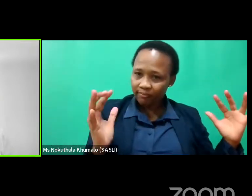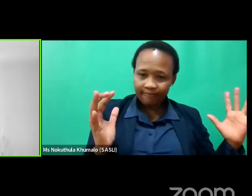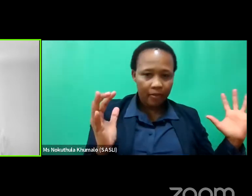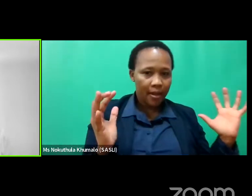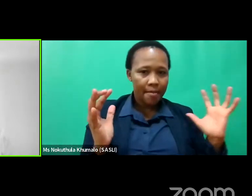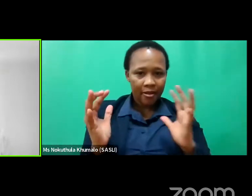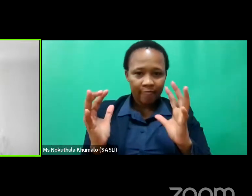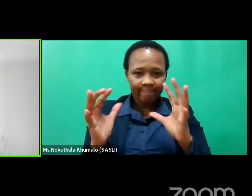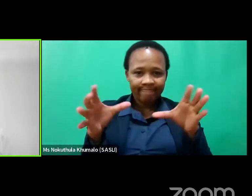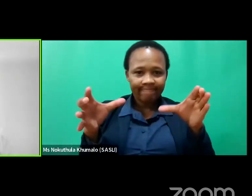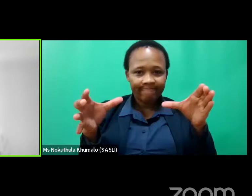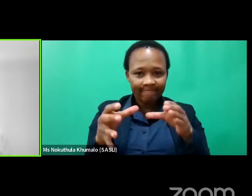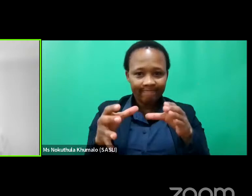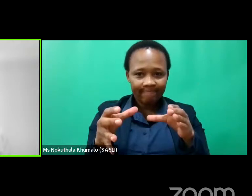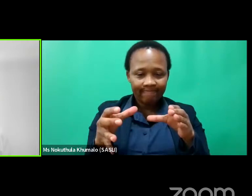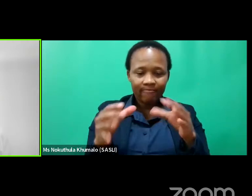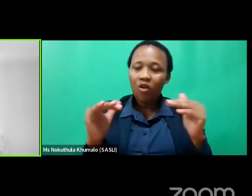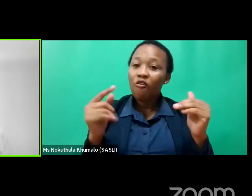in equity,